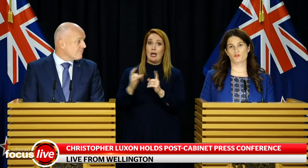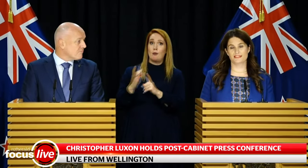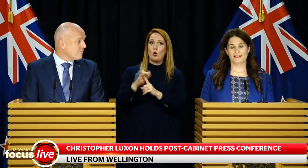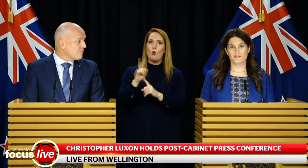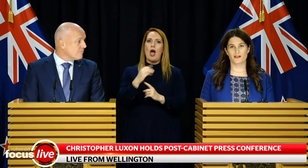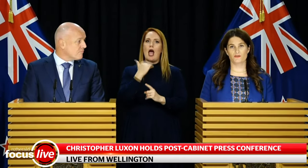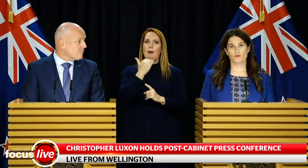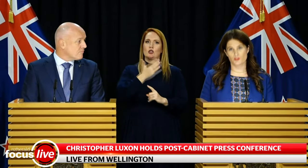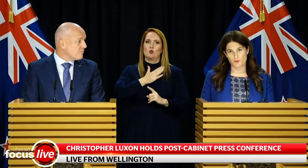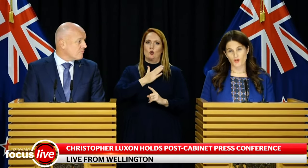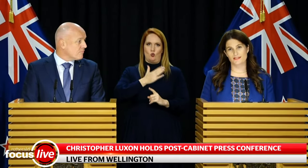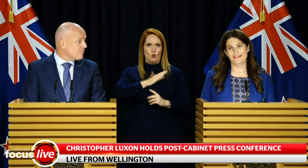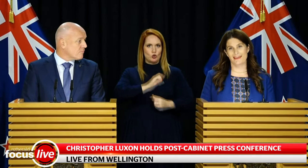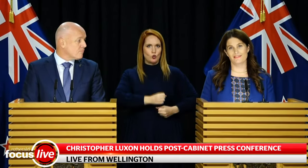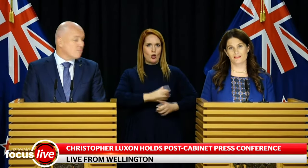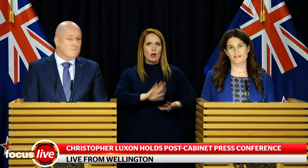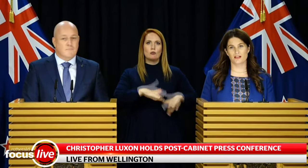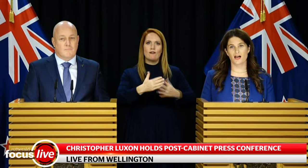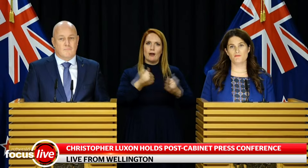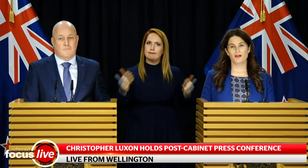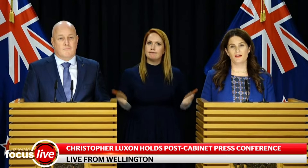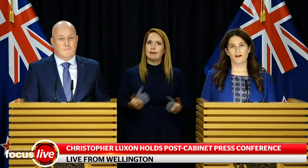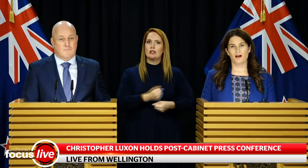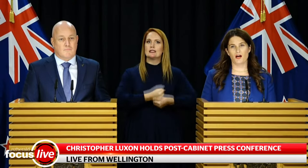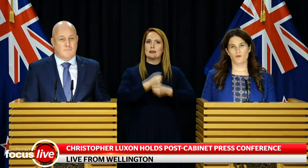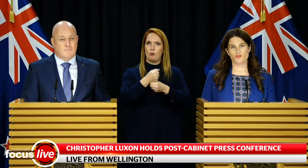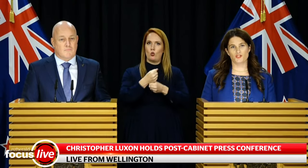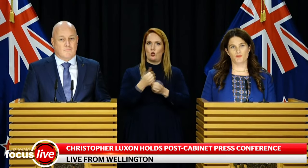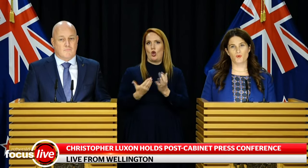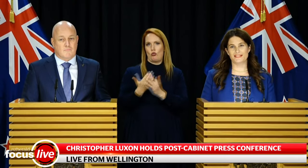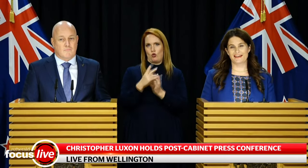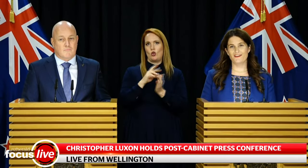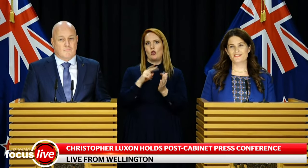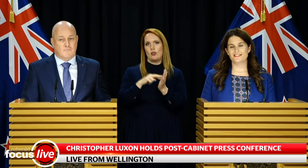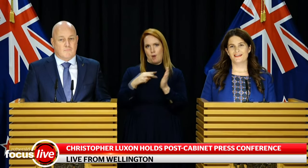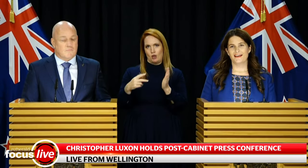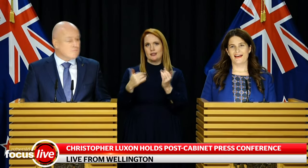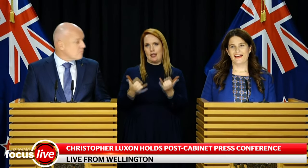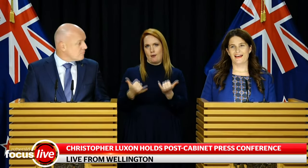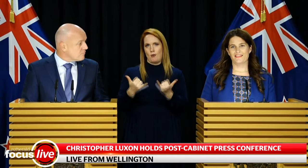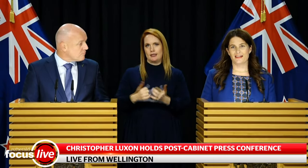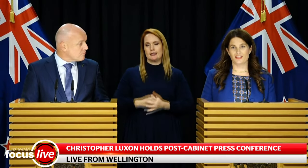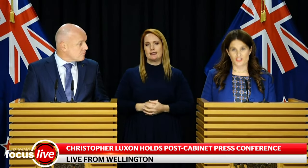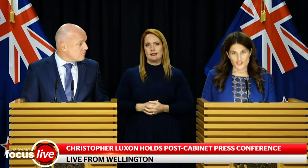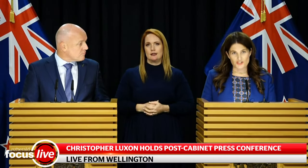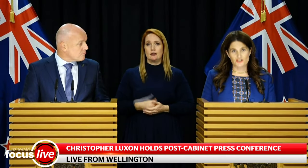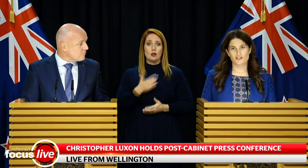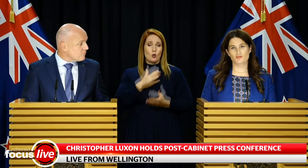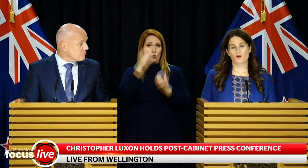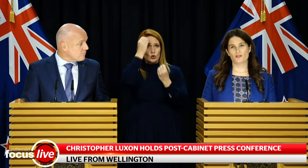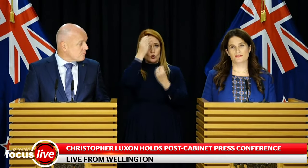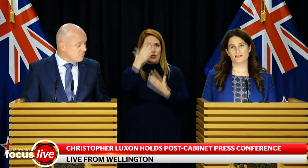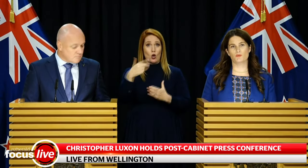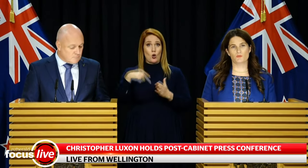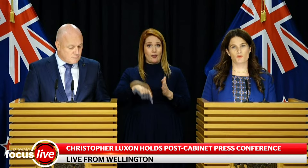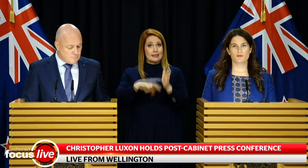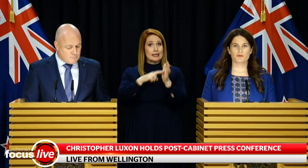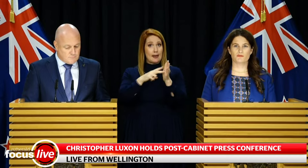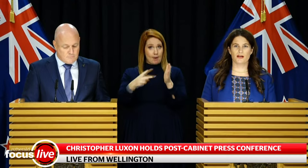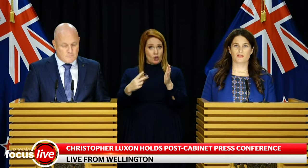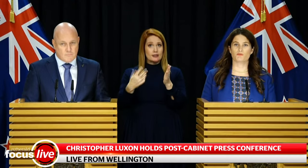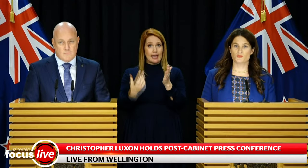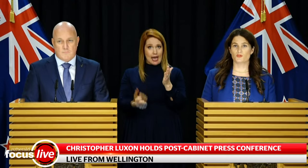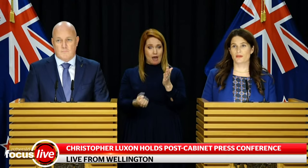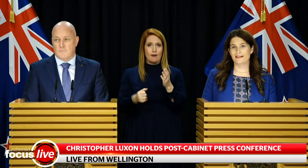support that we want to deliver through this policy at this time. I want to point out that in addition to this policy, we will